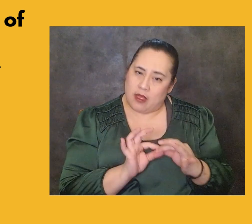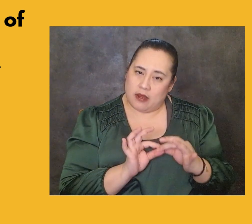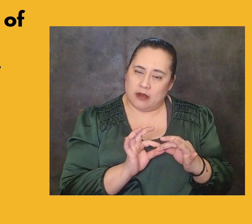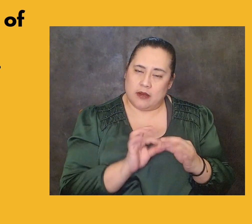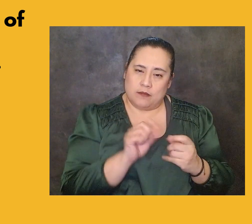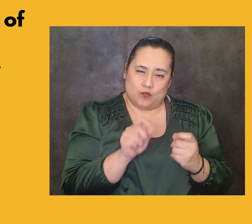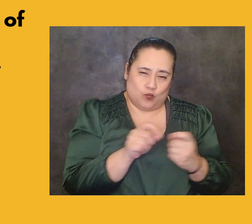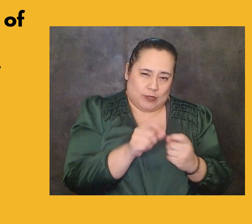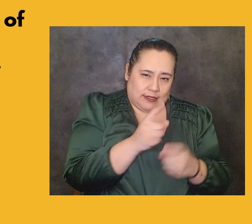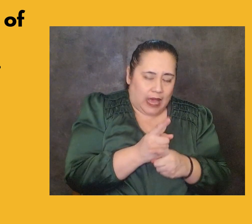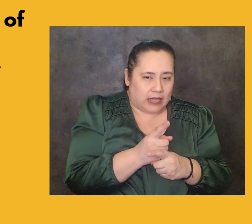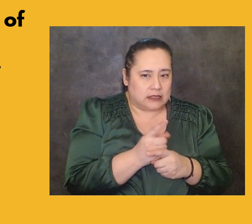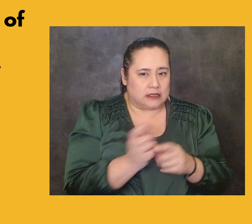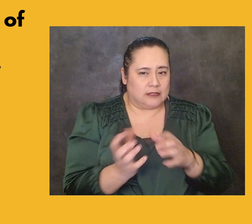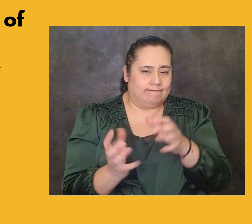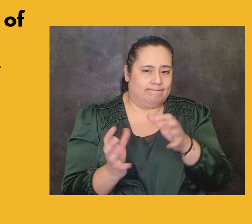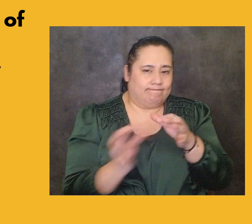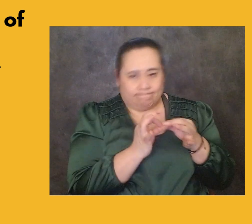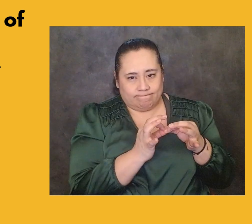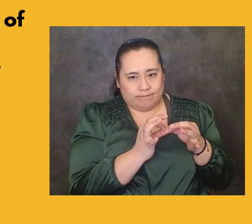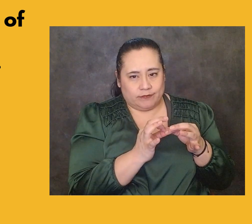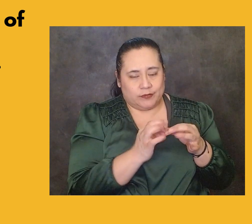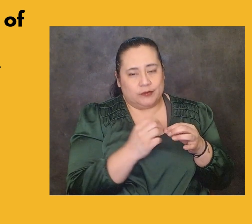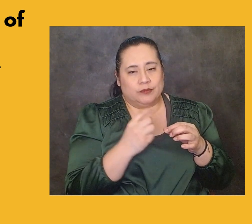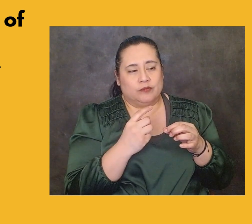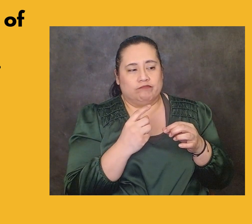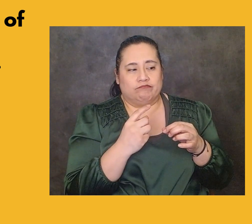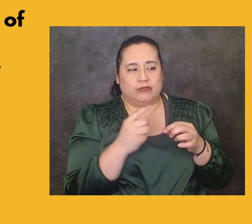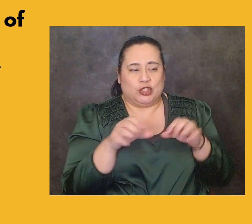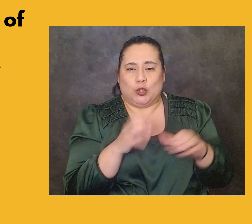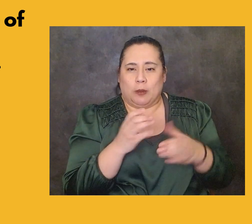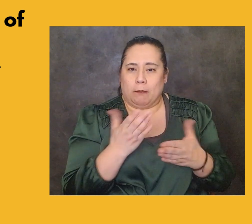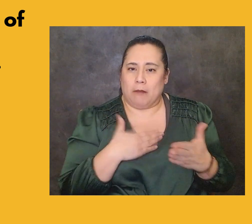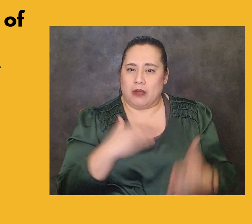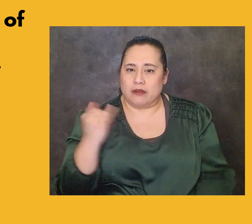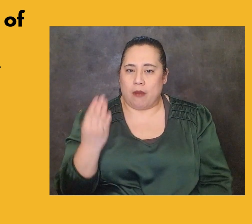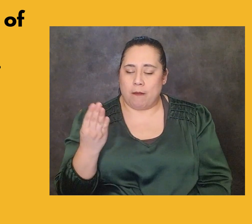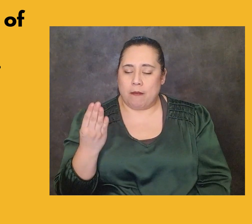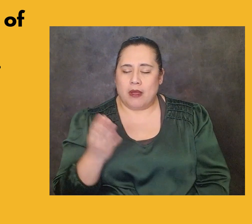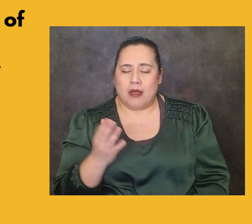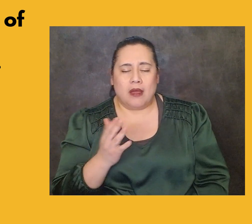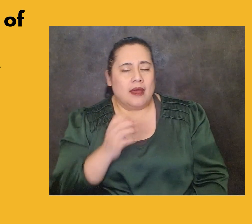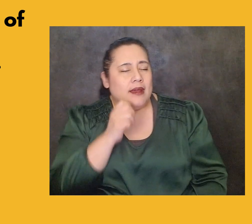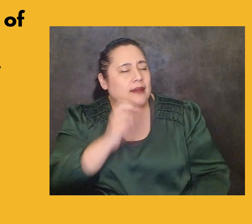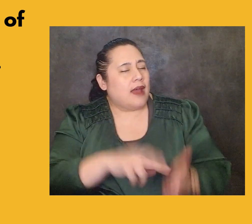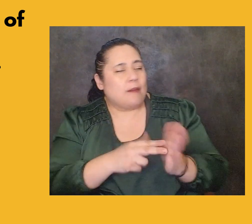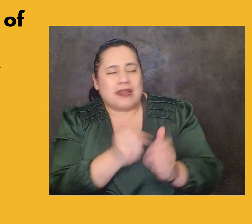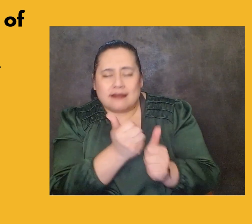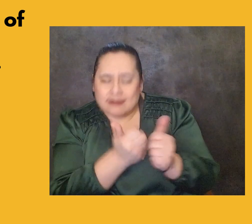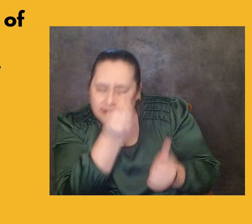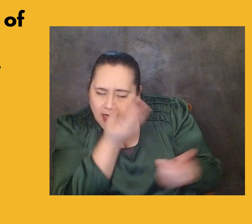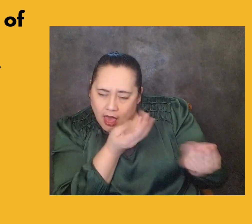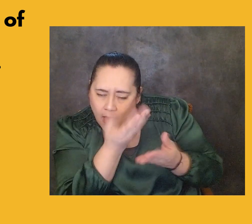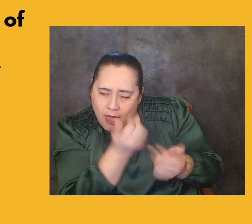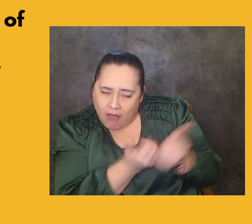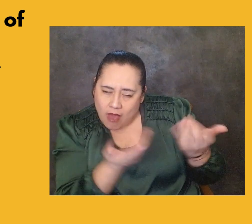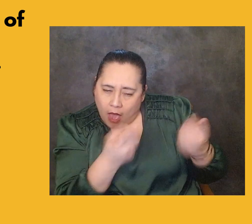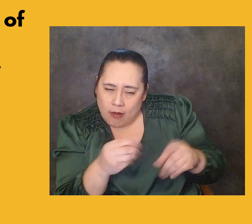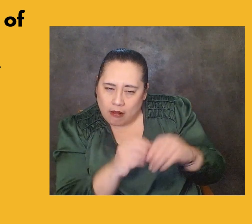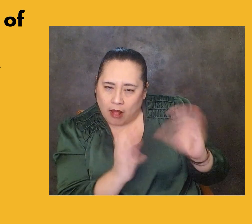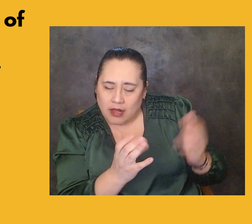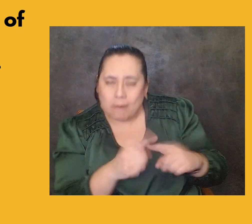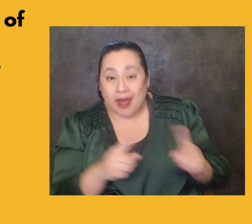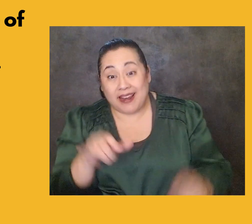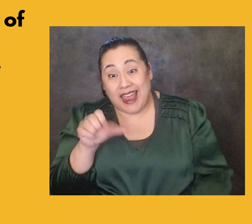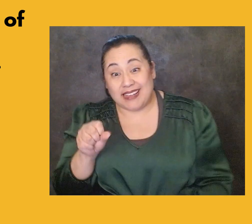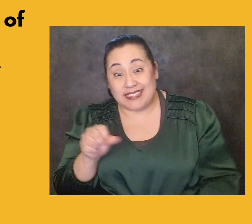to, details that are pertinent to my job. I don't mean that you have to tell me everything that's happening in class, but